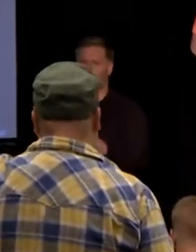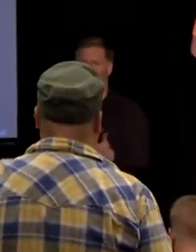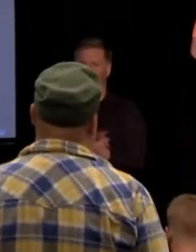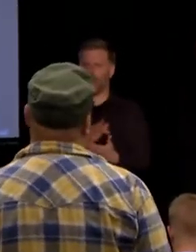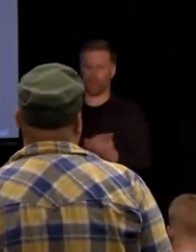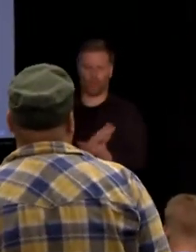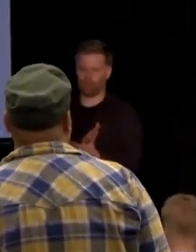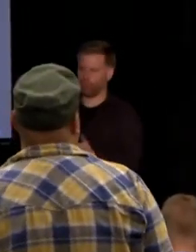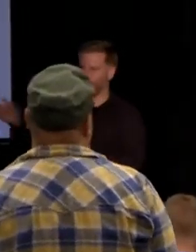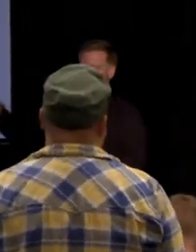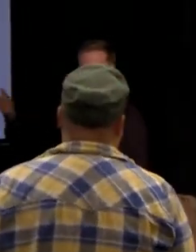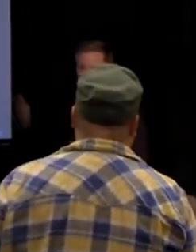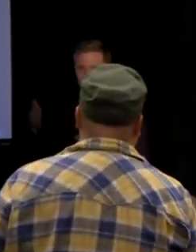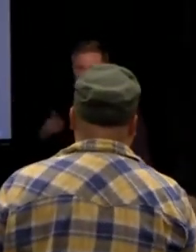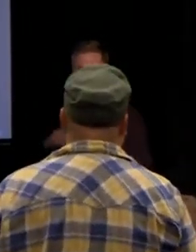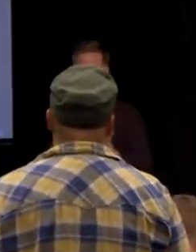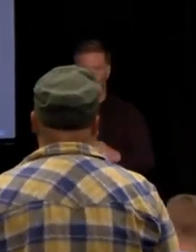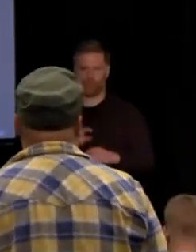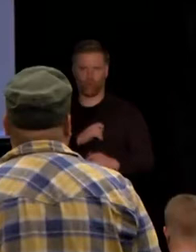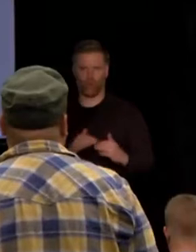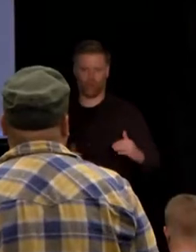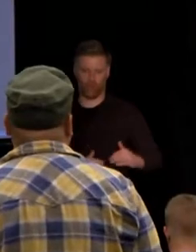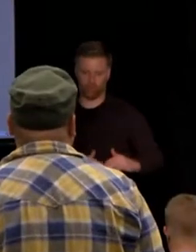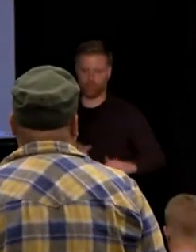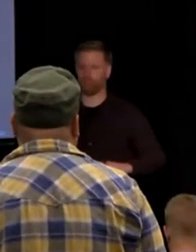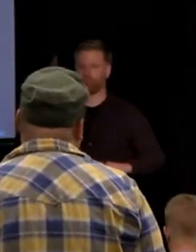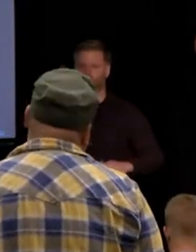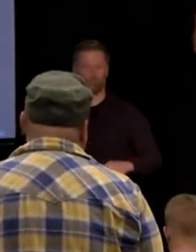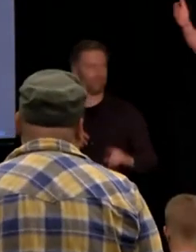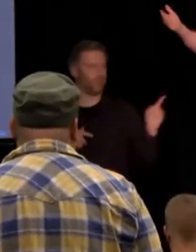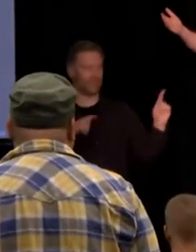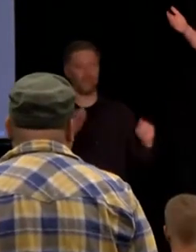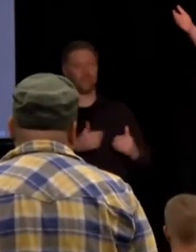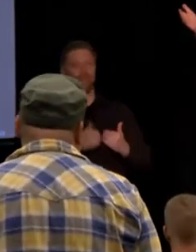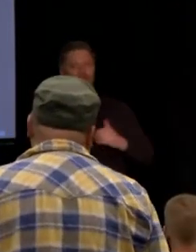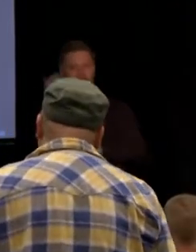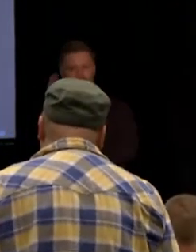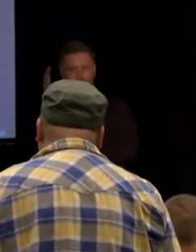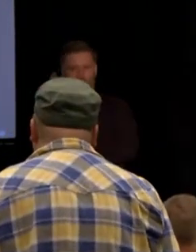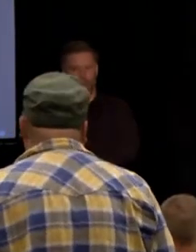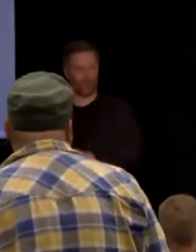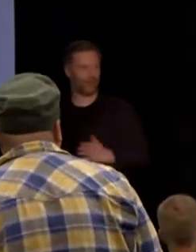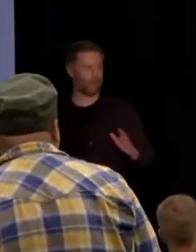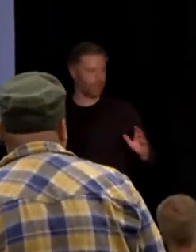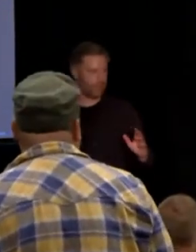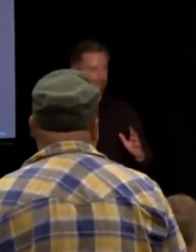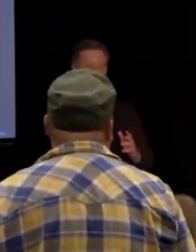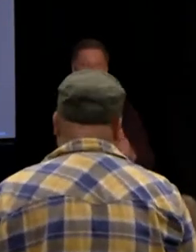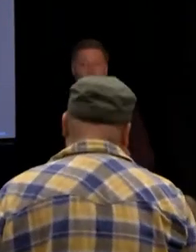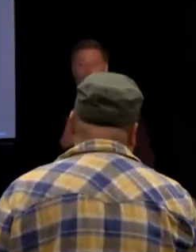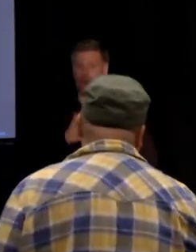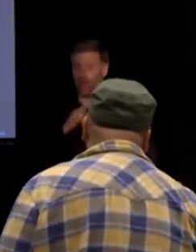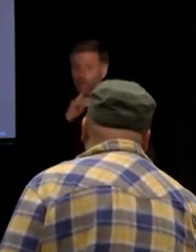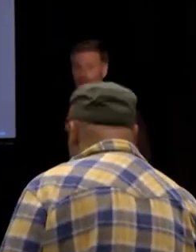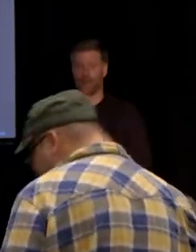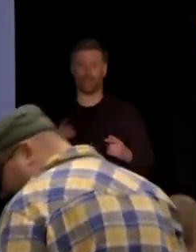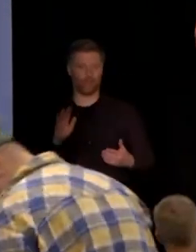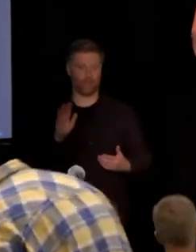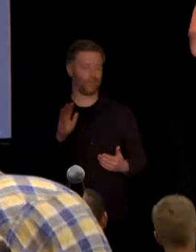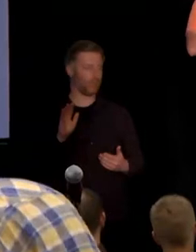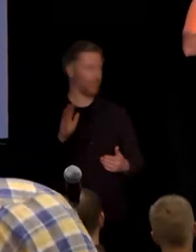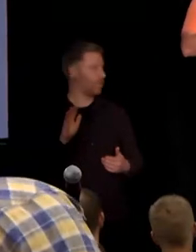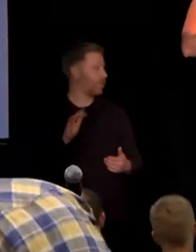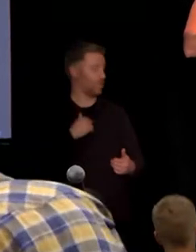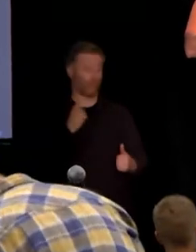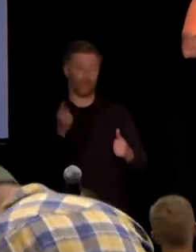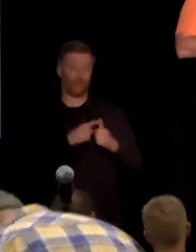through? All right. So that's actually from one of my other presentations that I normally do at EdTech conferences, but I have your answer right here. Okay. So in